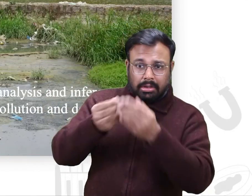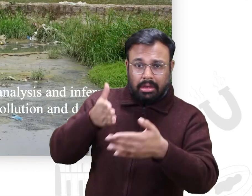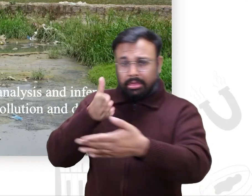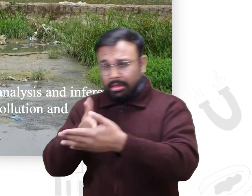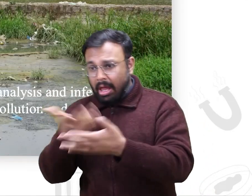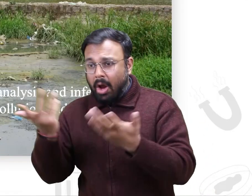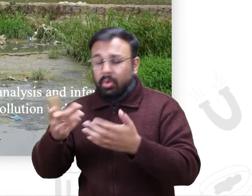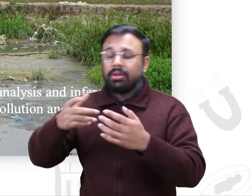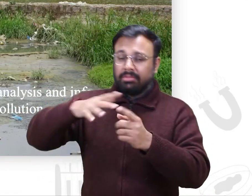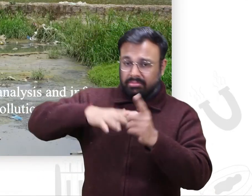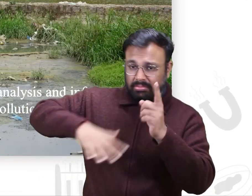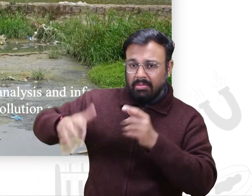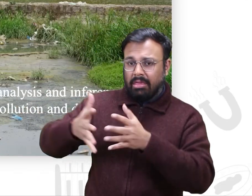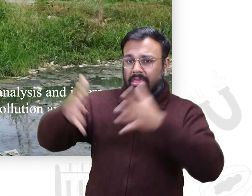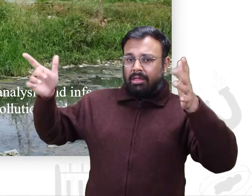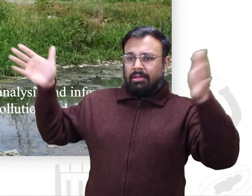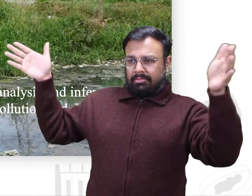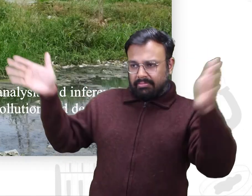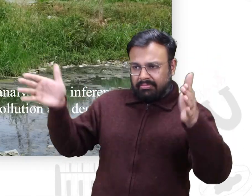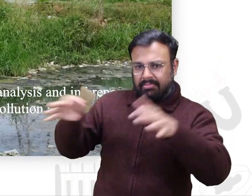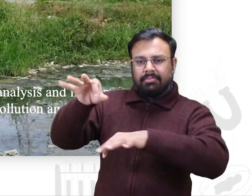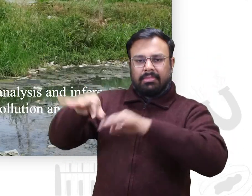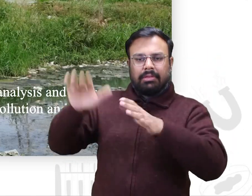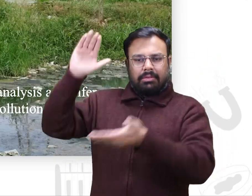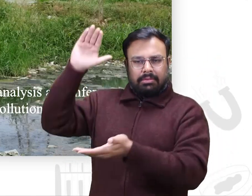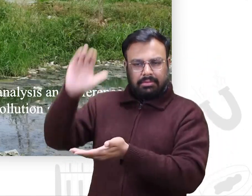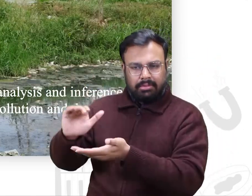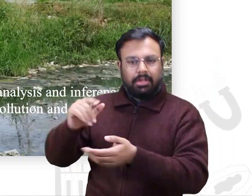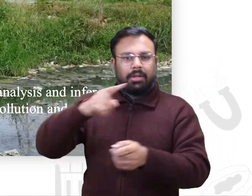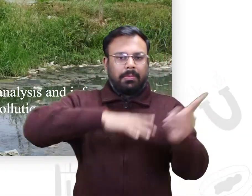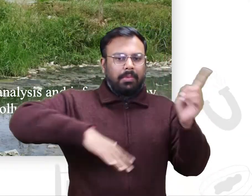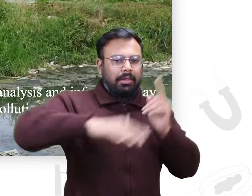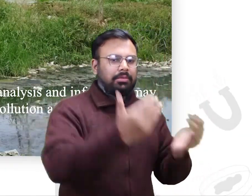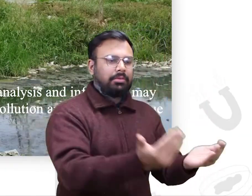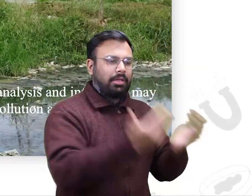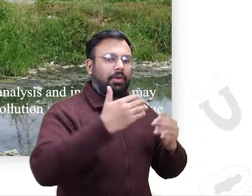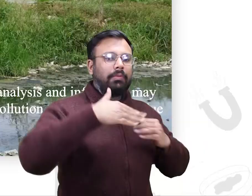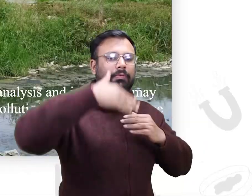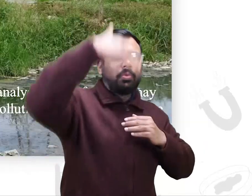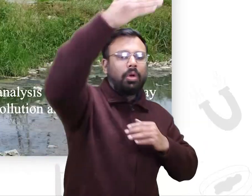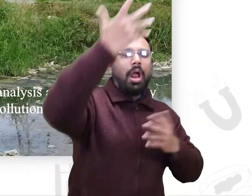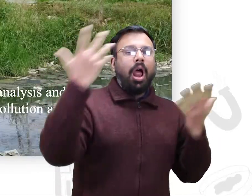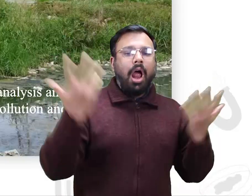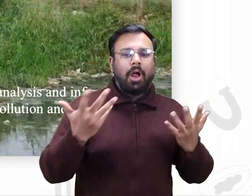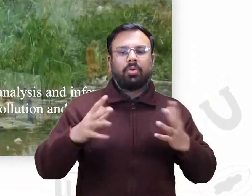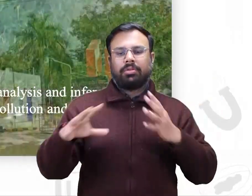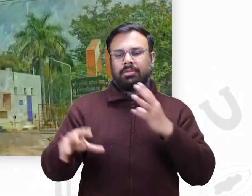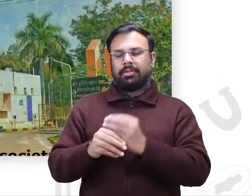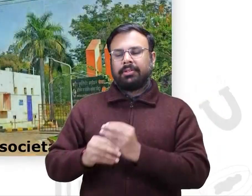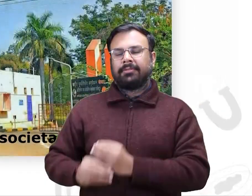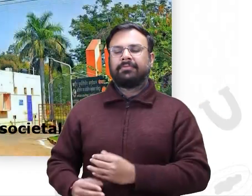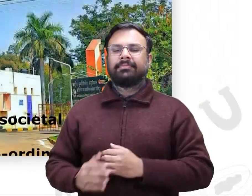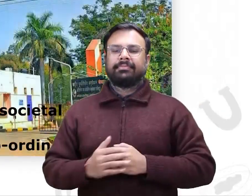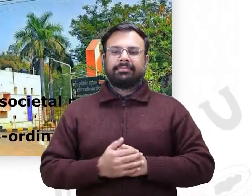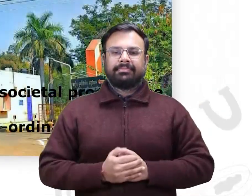inferences may help to aid in solving the problems of lake pollution and degradation due to urbanization.